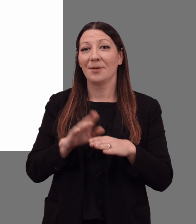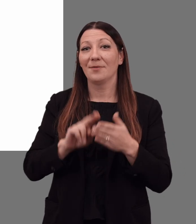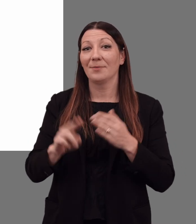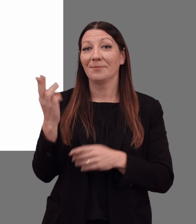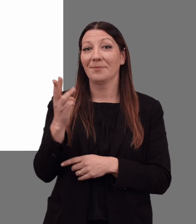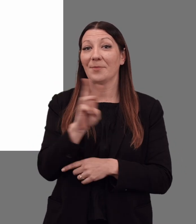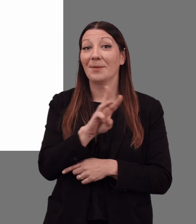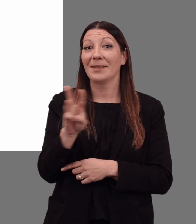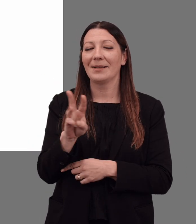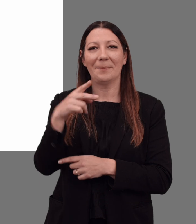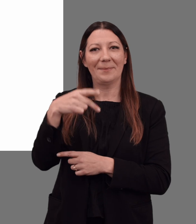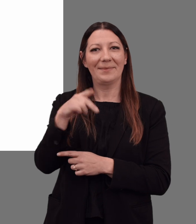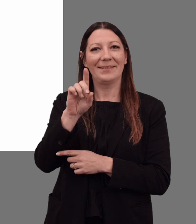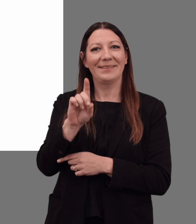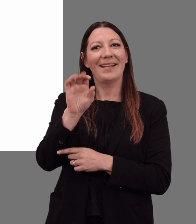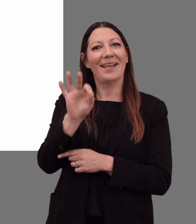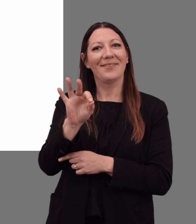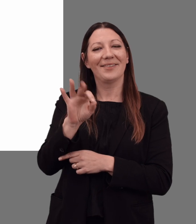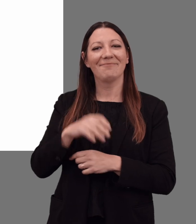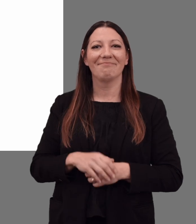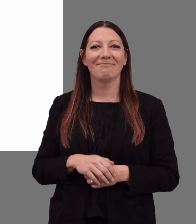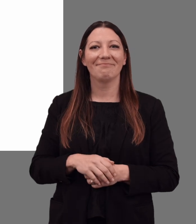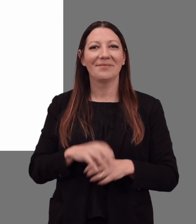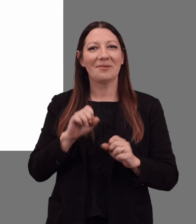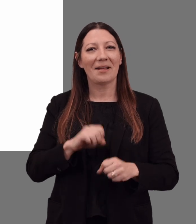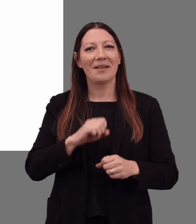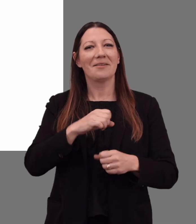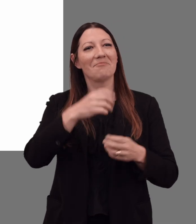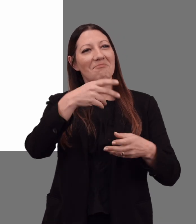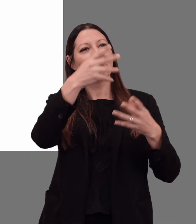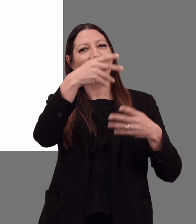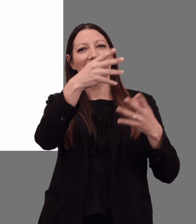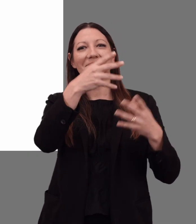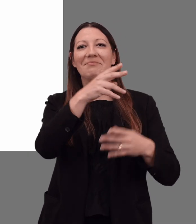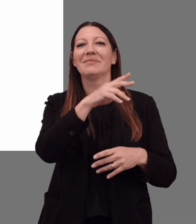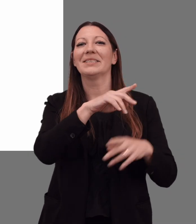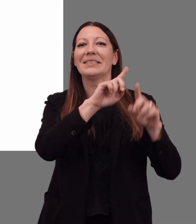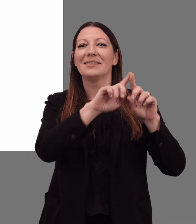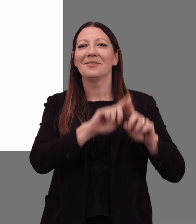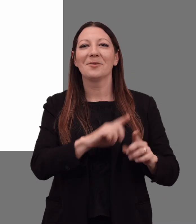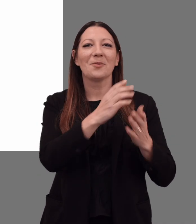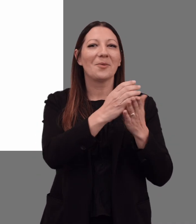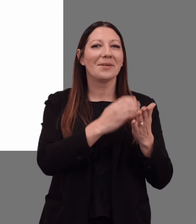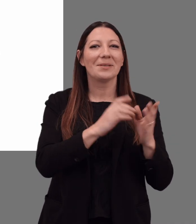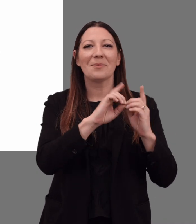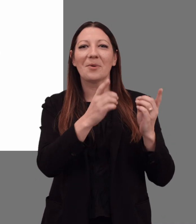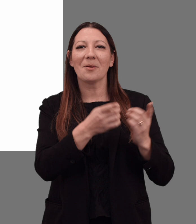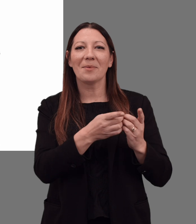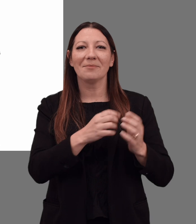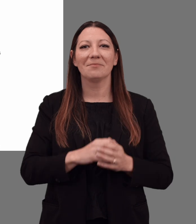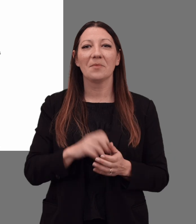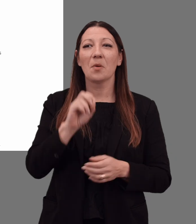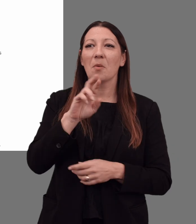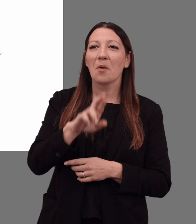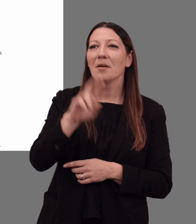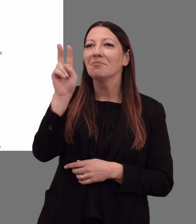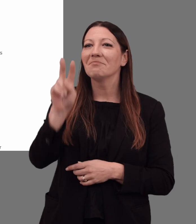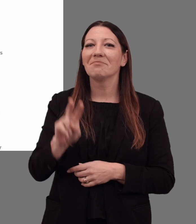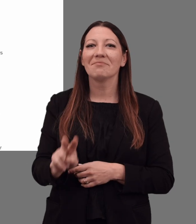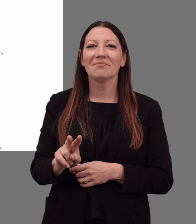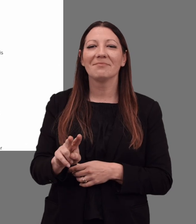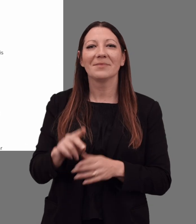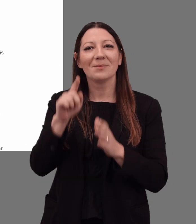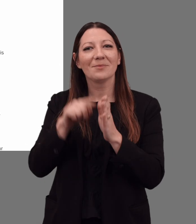PDF format. You can use it as a catalog to browse through courses and explore different departments. Or you can use it as a reference tool to